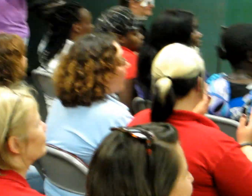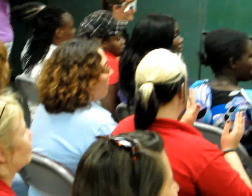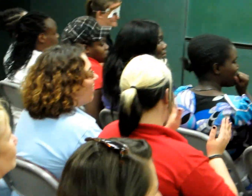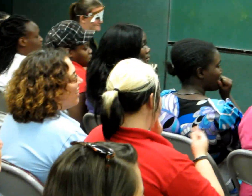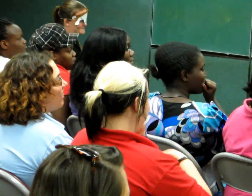not baby. listen. Bye Bye. Bye.